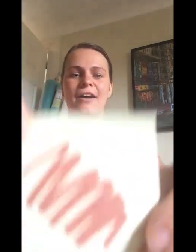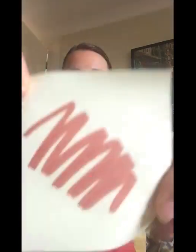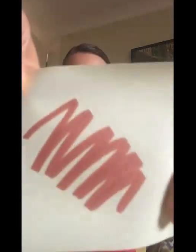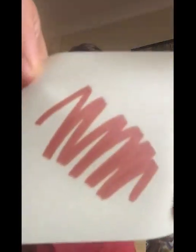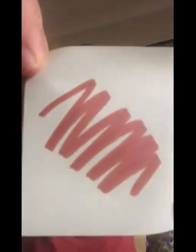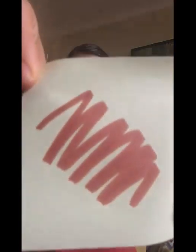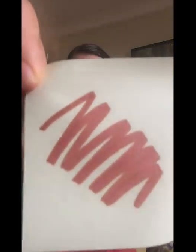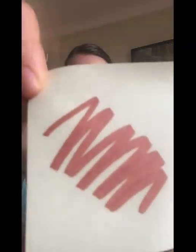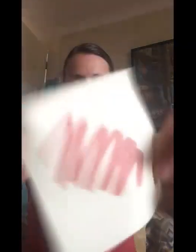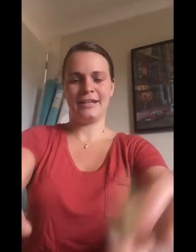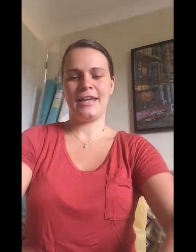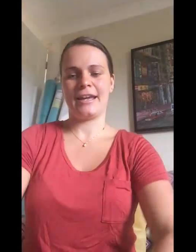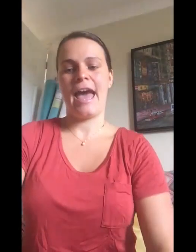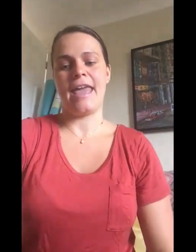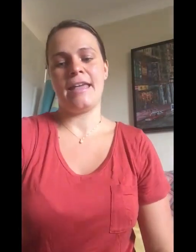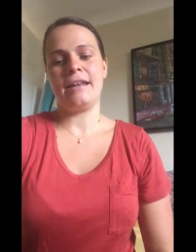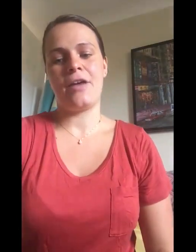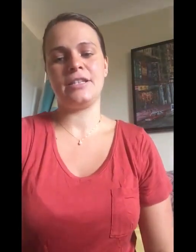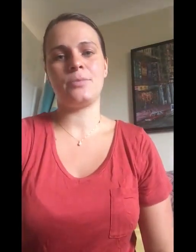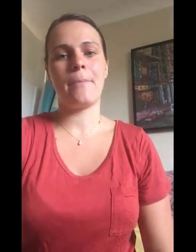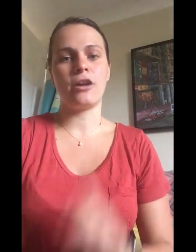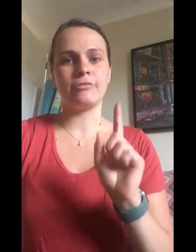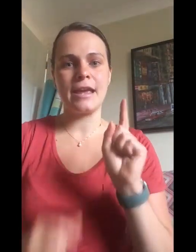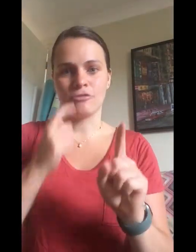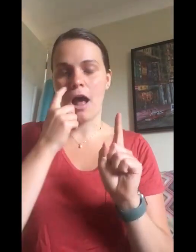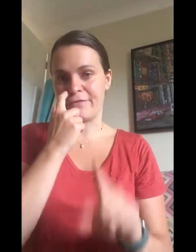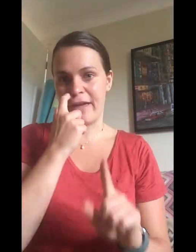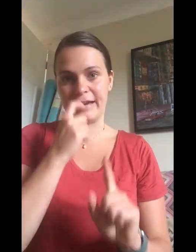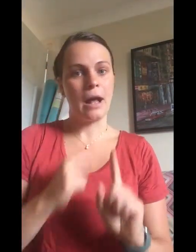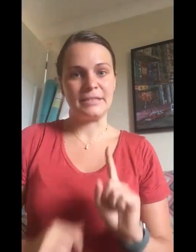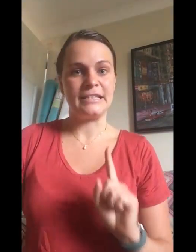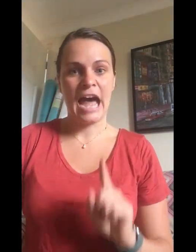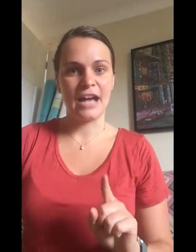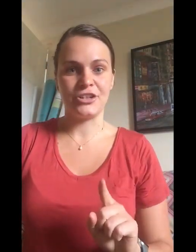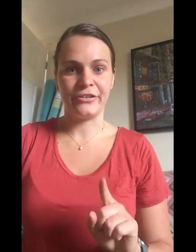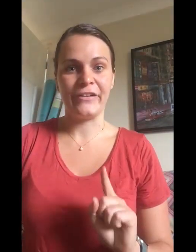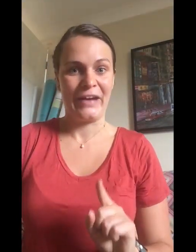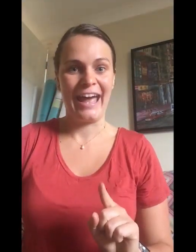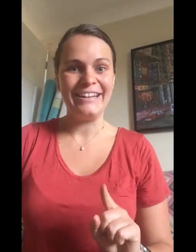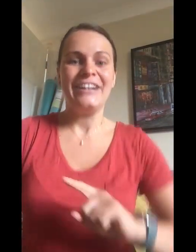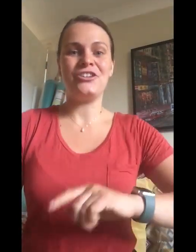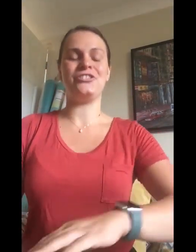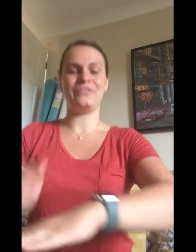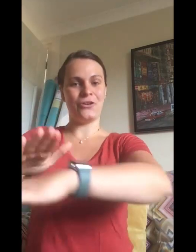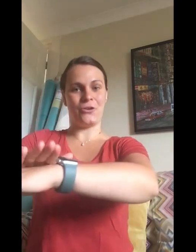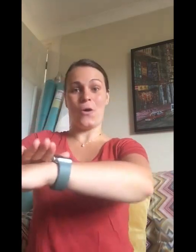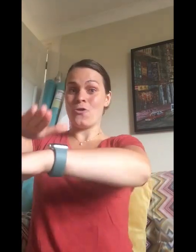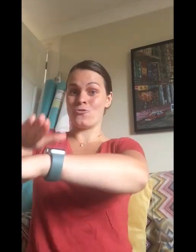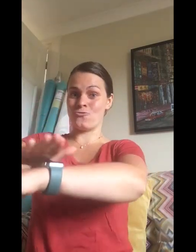brown. Okay, now this is where my green grass theory comes into action, okay? Because you've got your